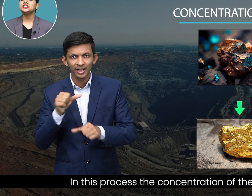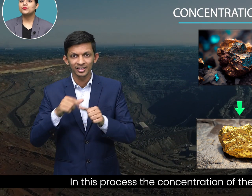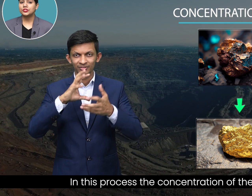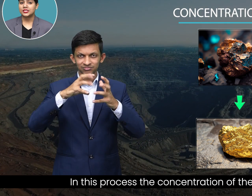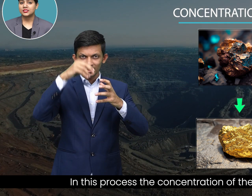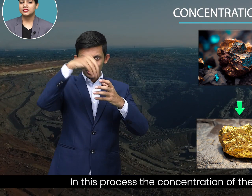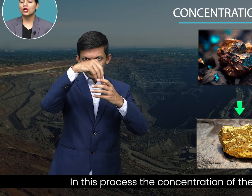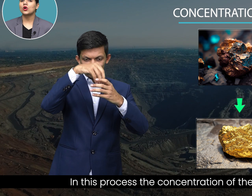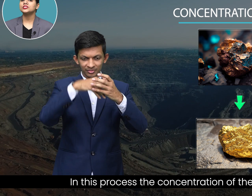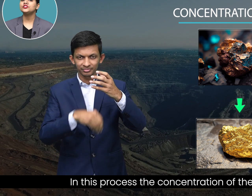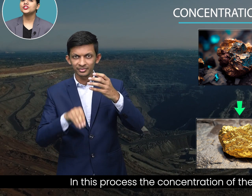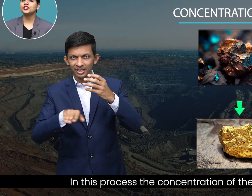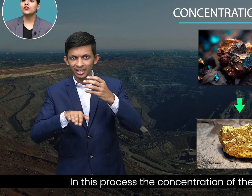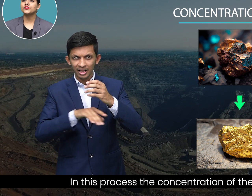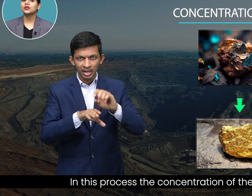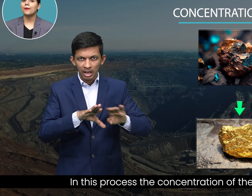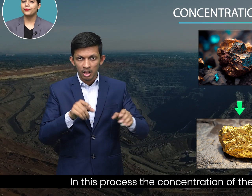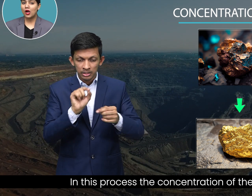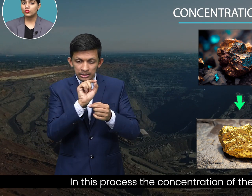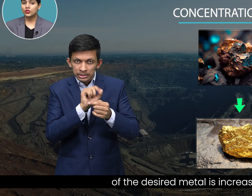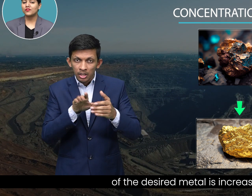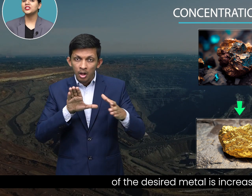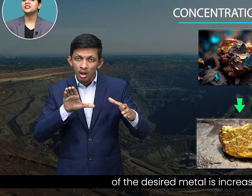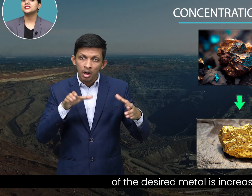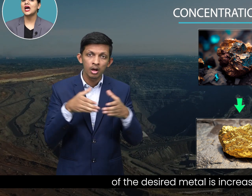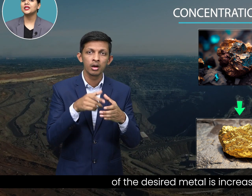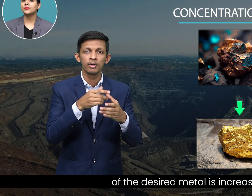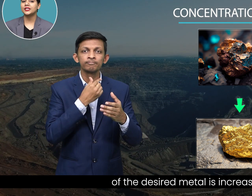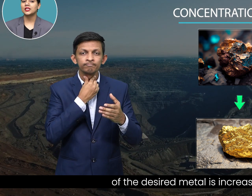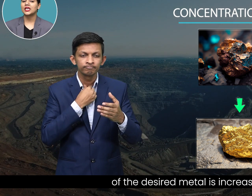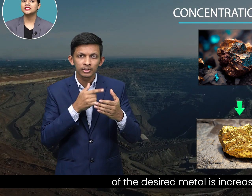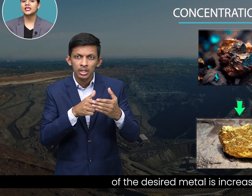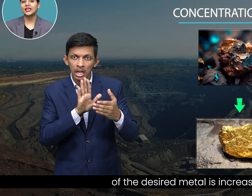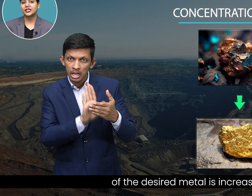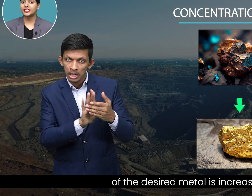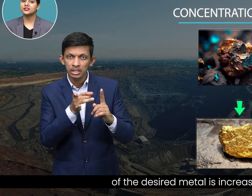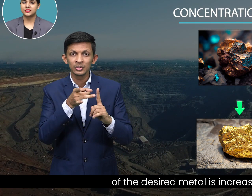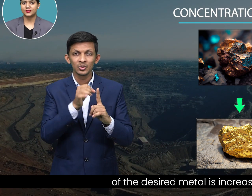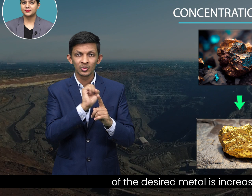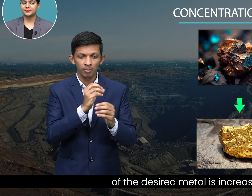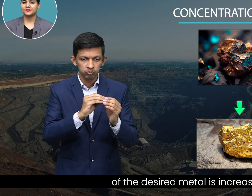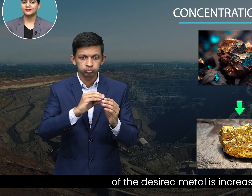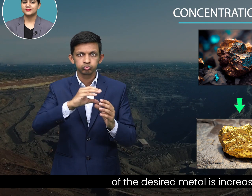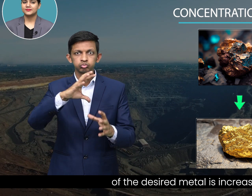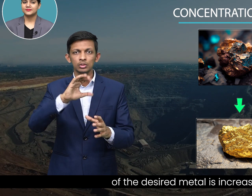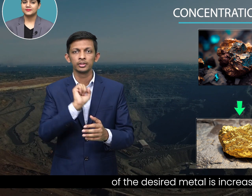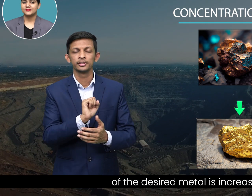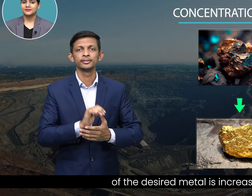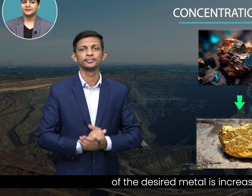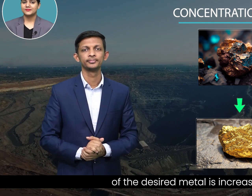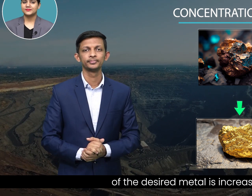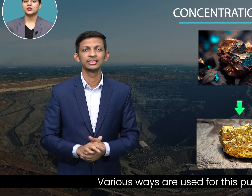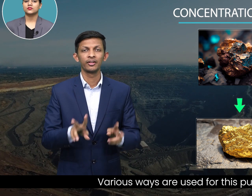In this process, the concentration of the compound of the desired metal is increased.